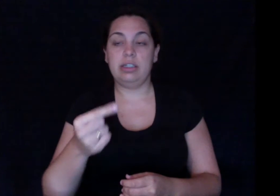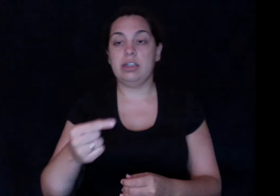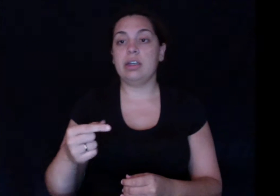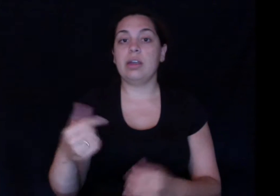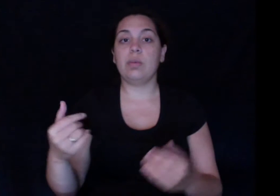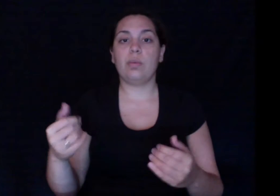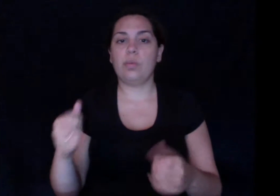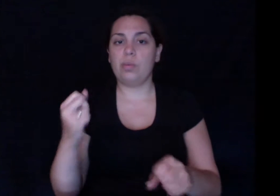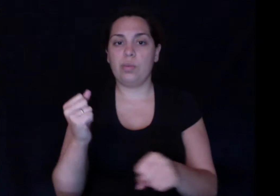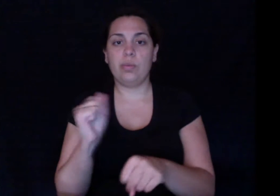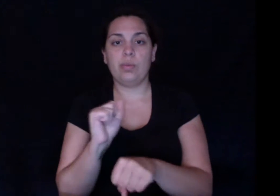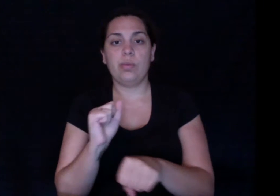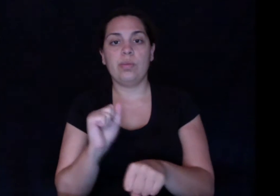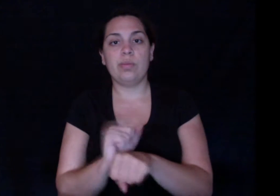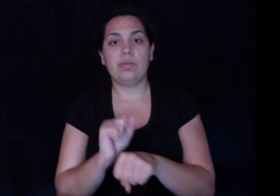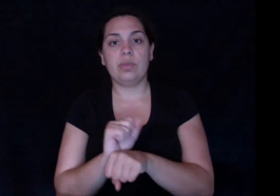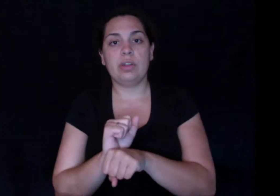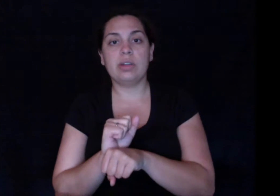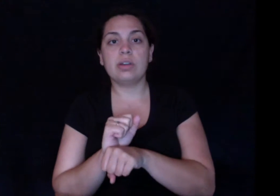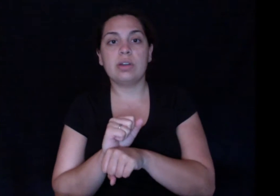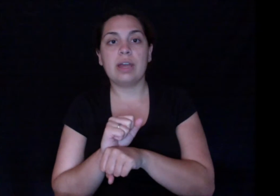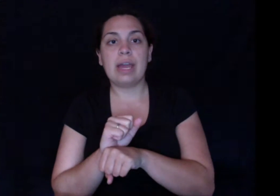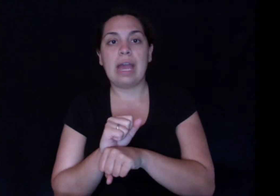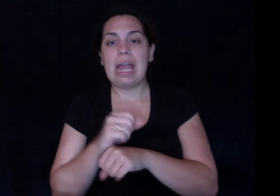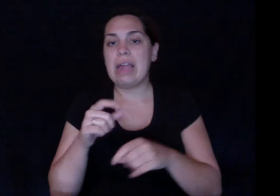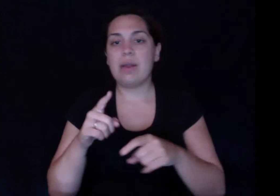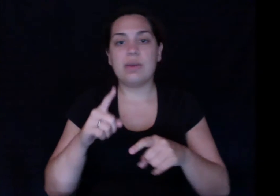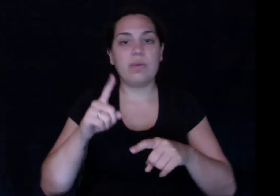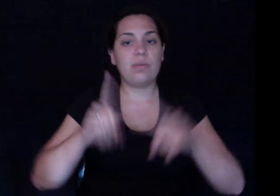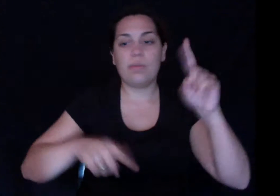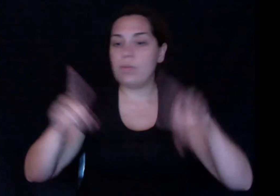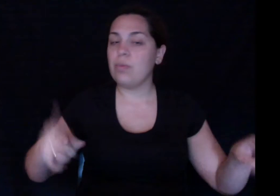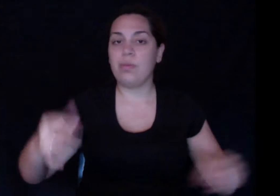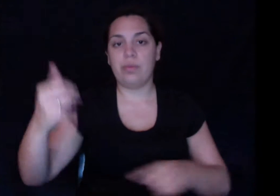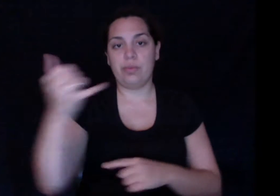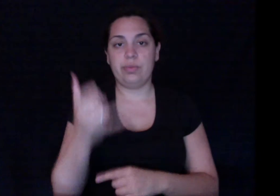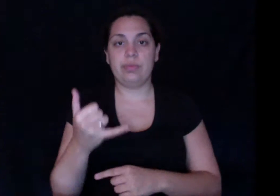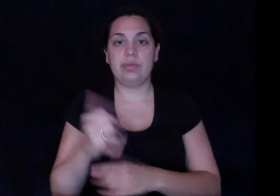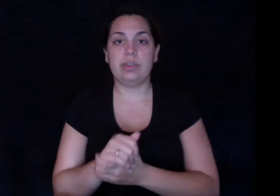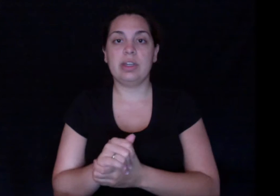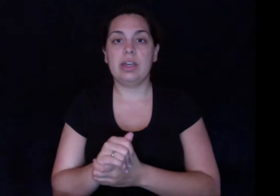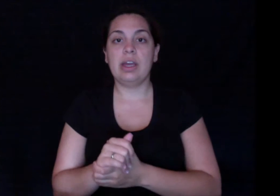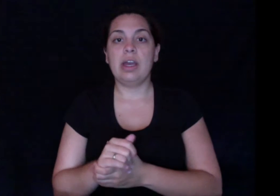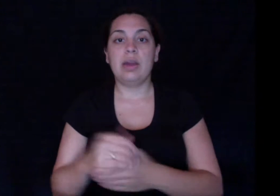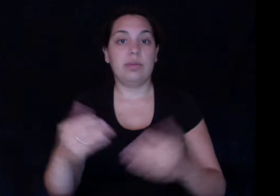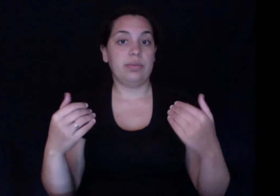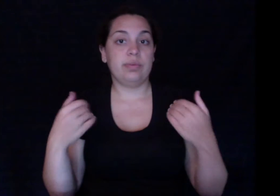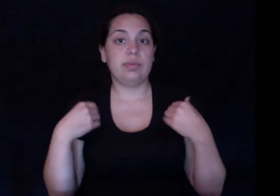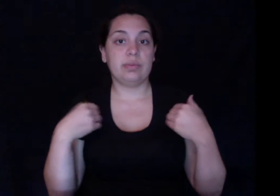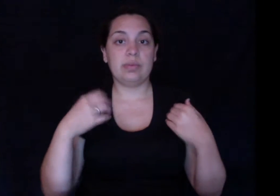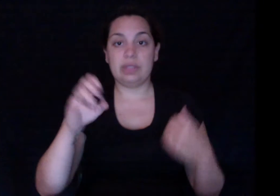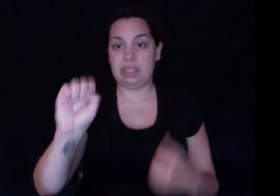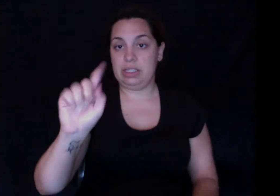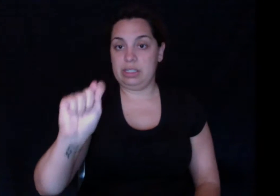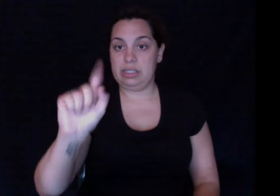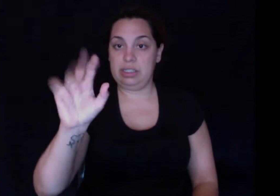10 times worse because I know what it's like to be treated well." Not a bad endorsement. Redditors seem to thoroughly agree.